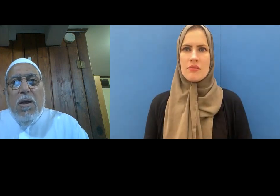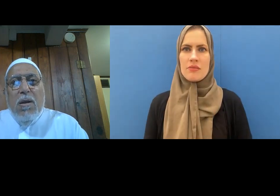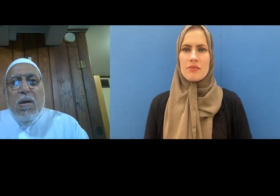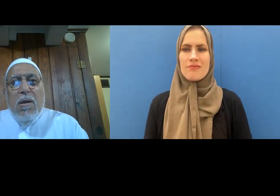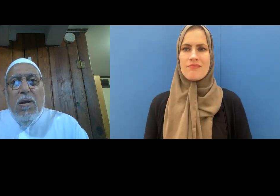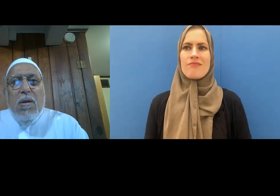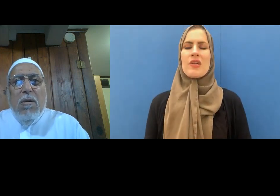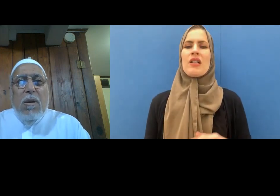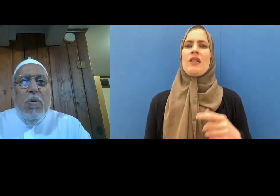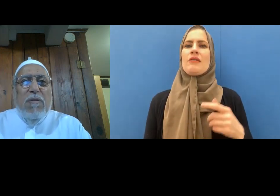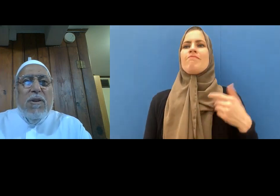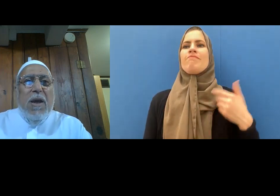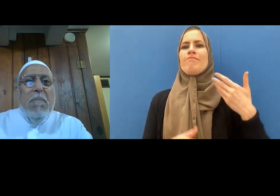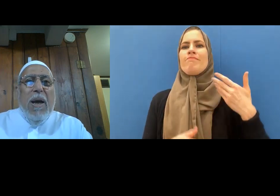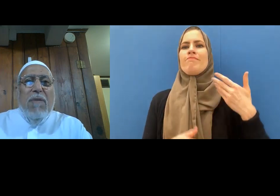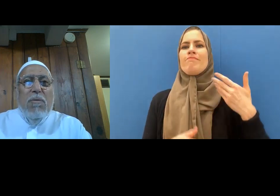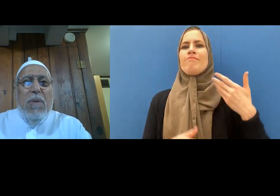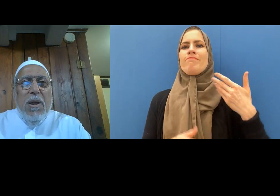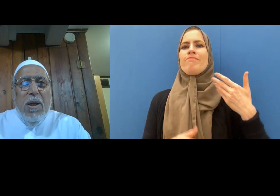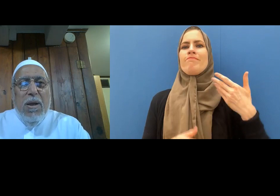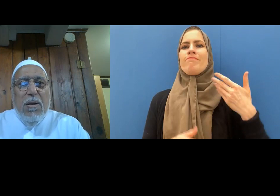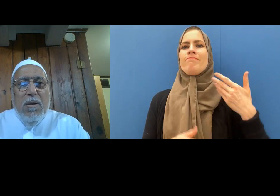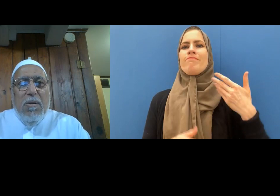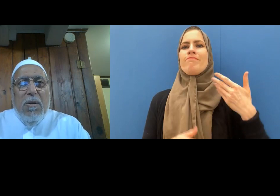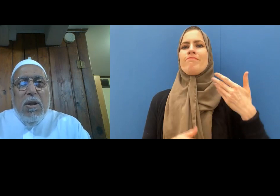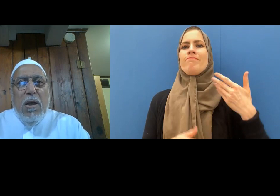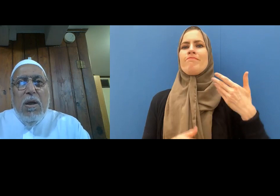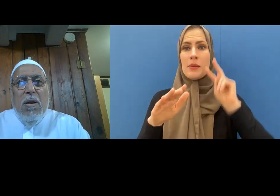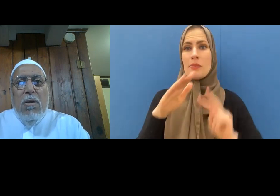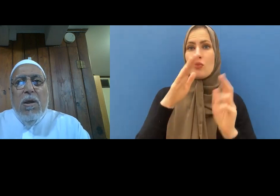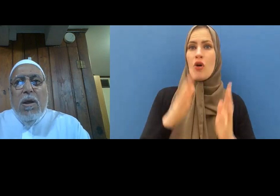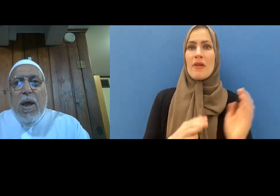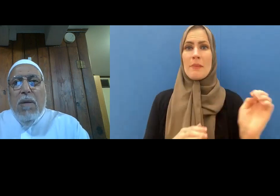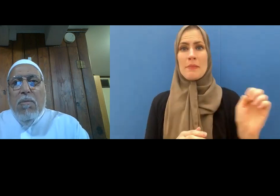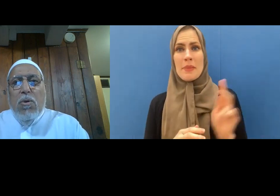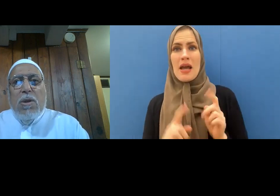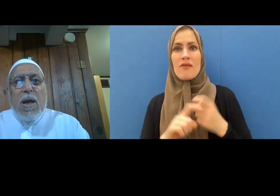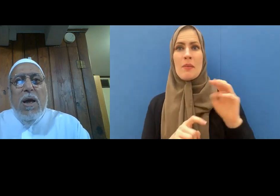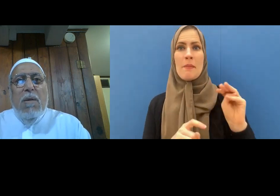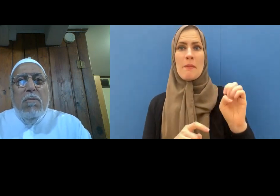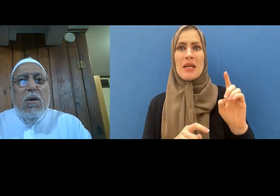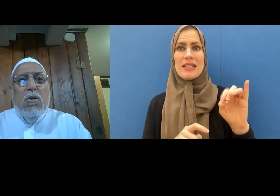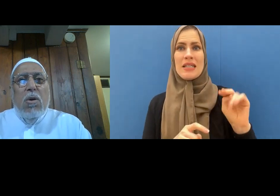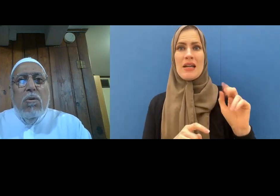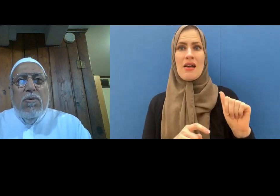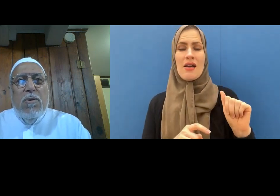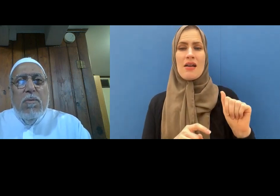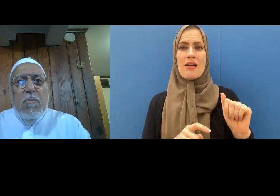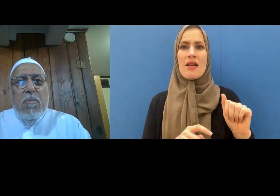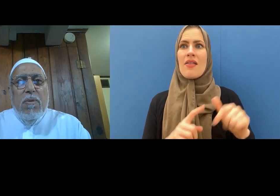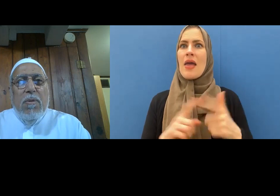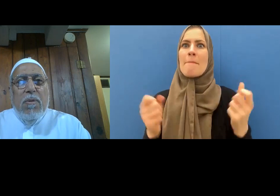until the Prophet came back from Medina. Then they came to Islam in